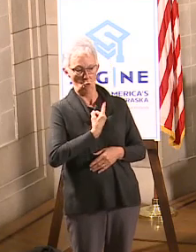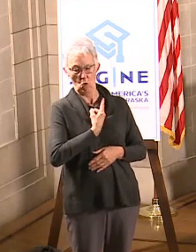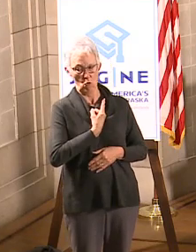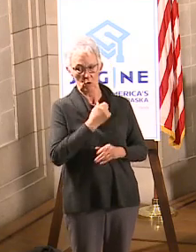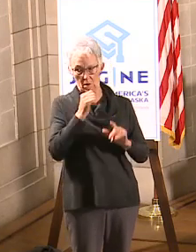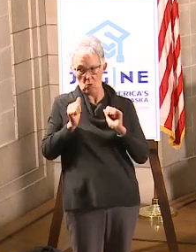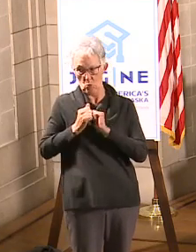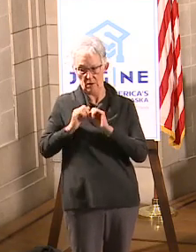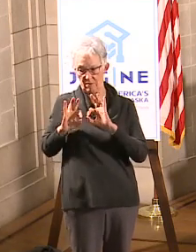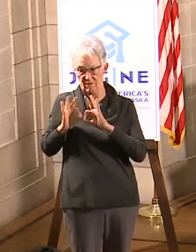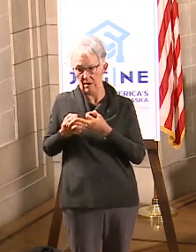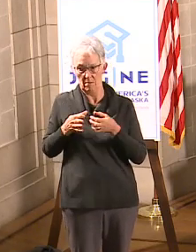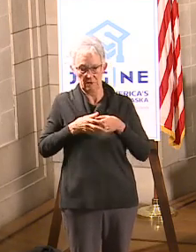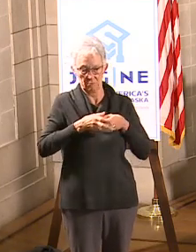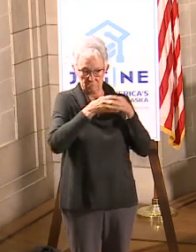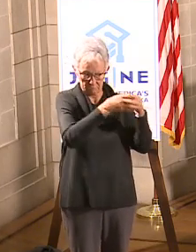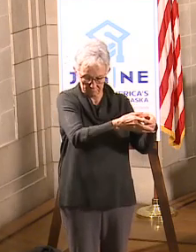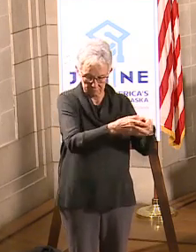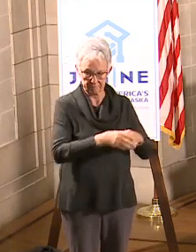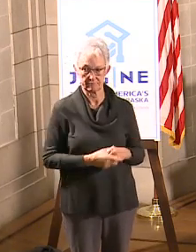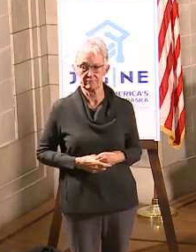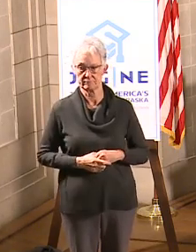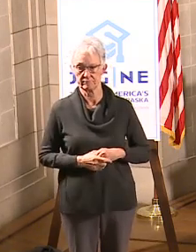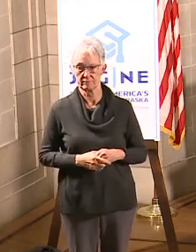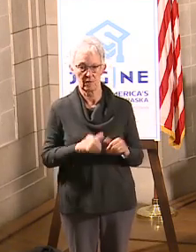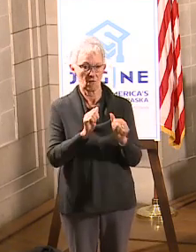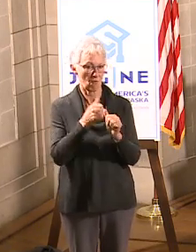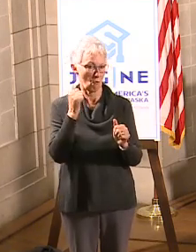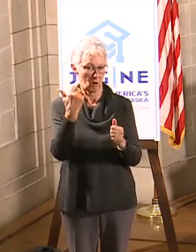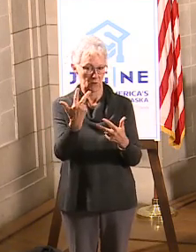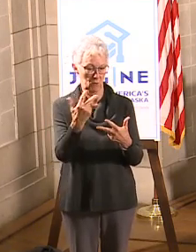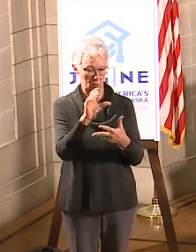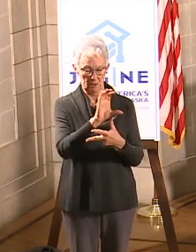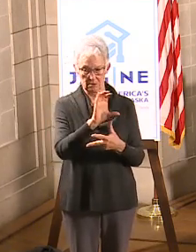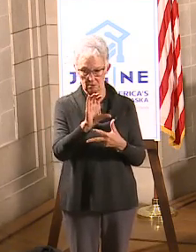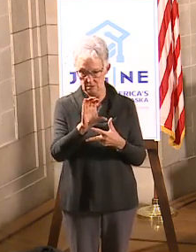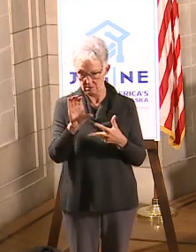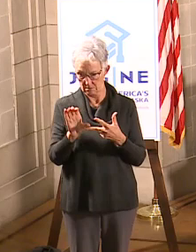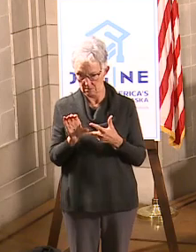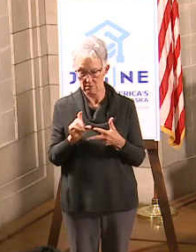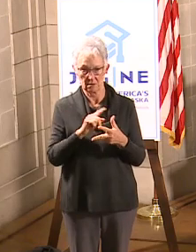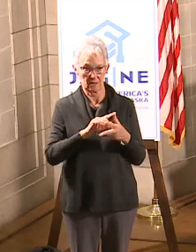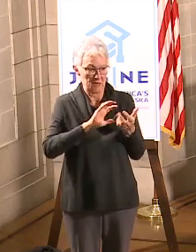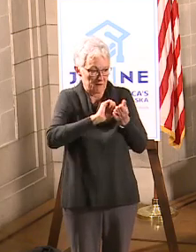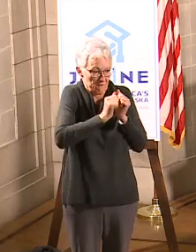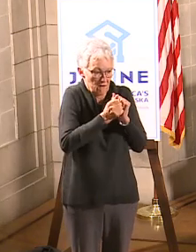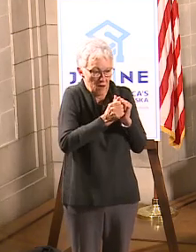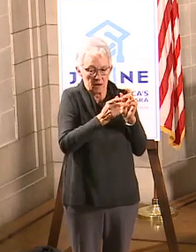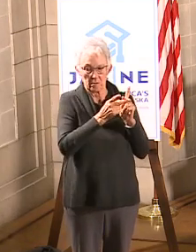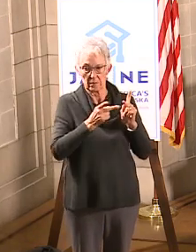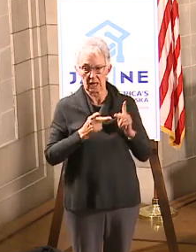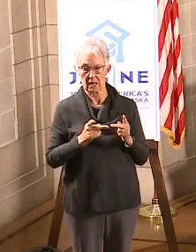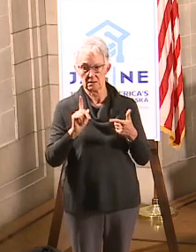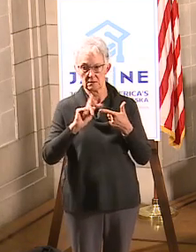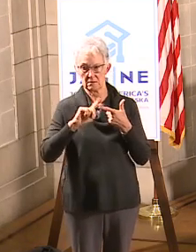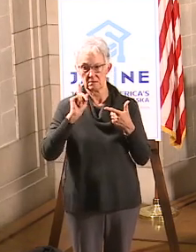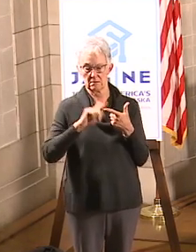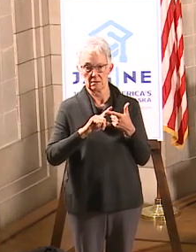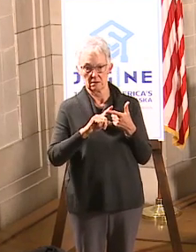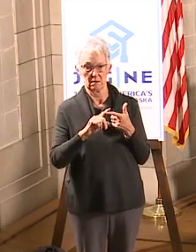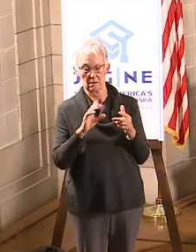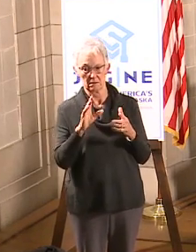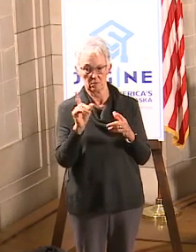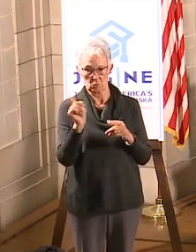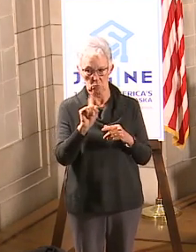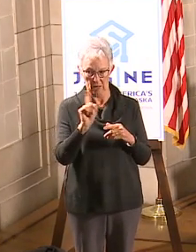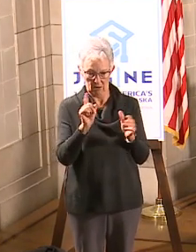3 C's, those crowded places, confined spaces, and close contact. That's how the virus spreads. It spreads from one person to another.